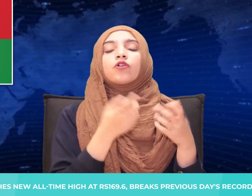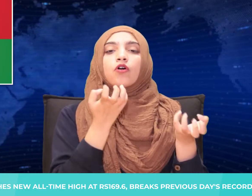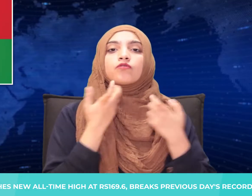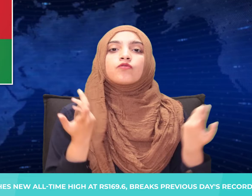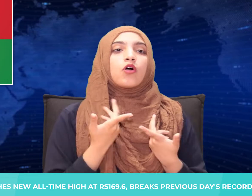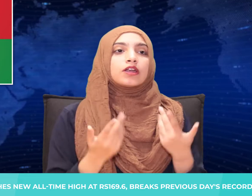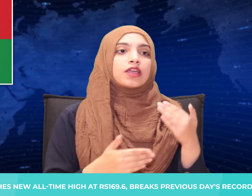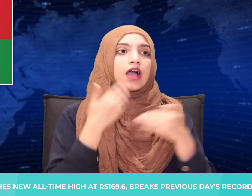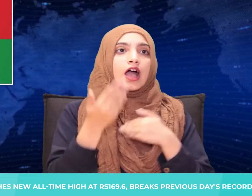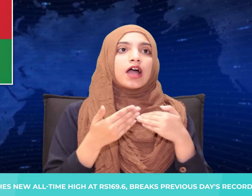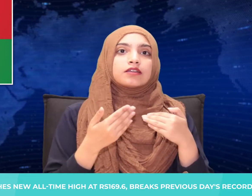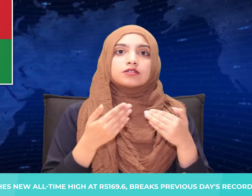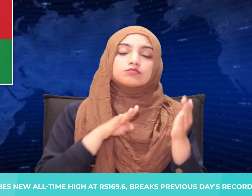into banks for imports.